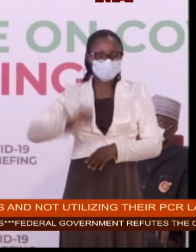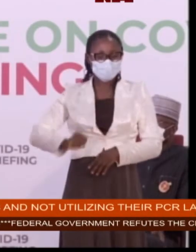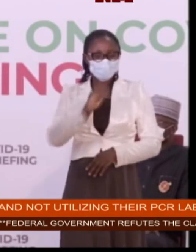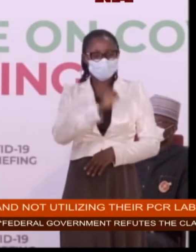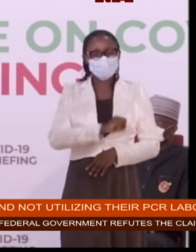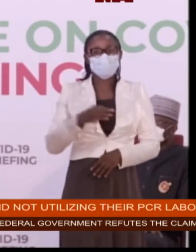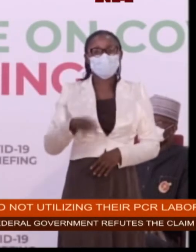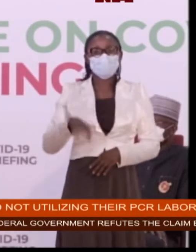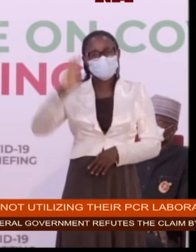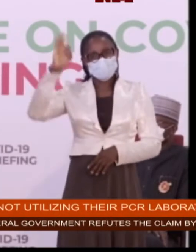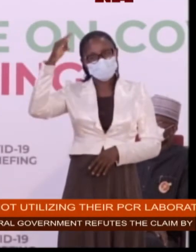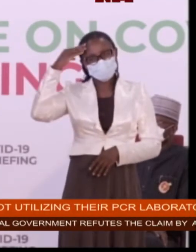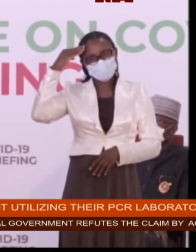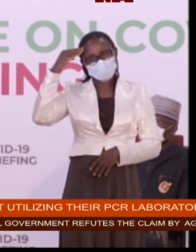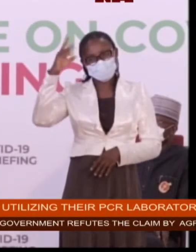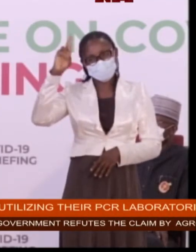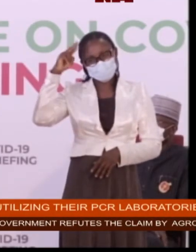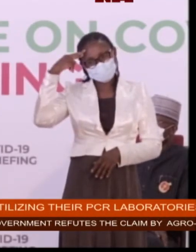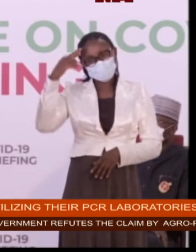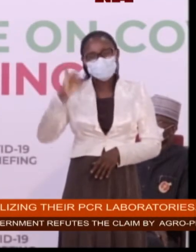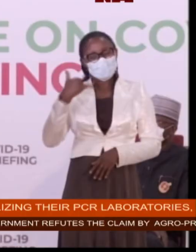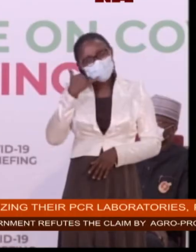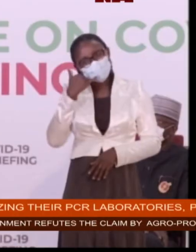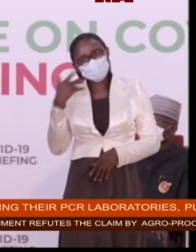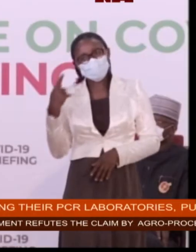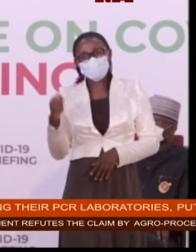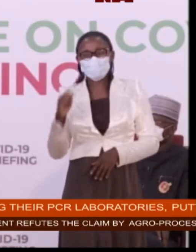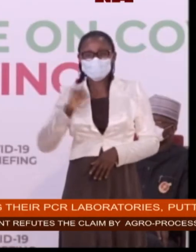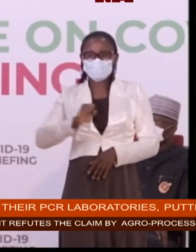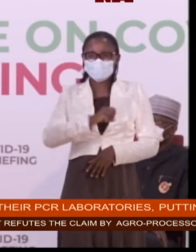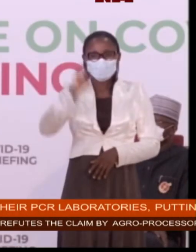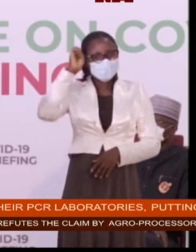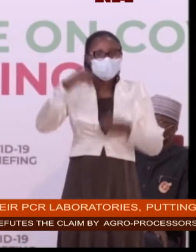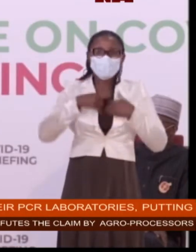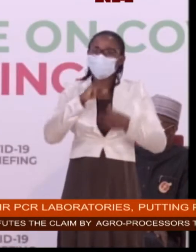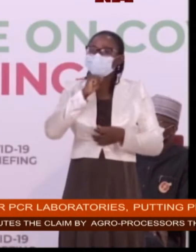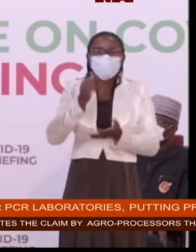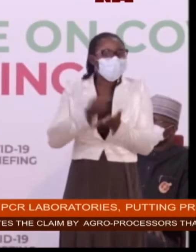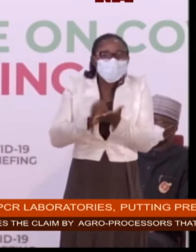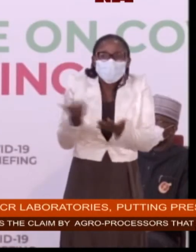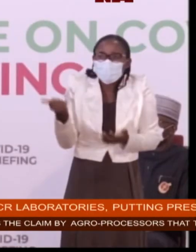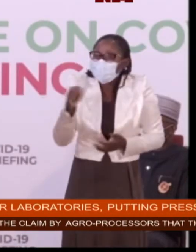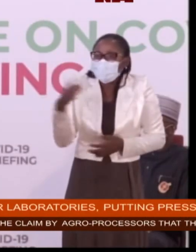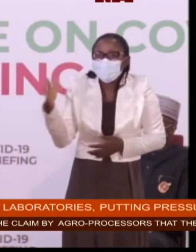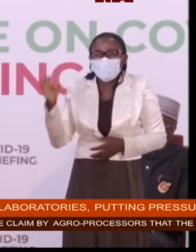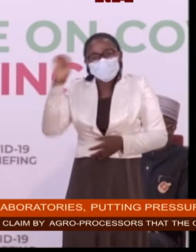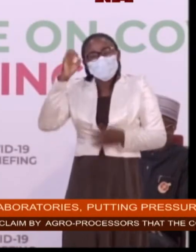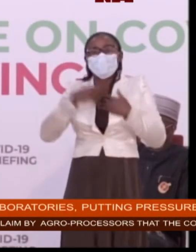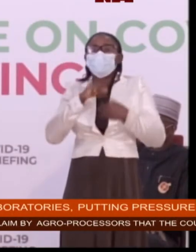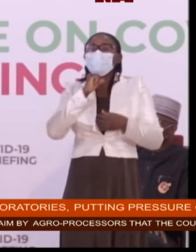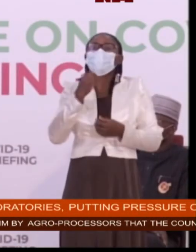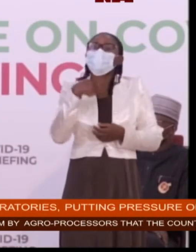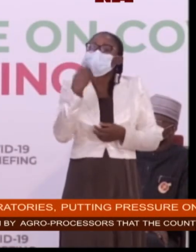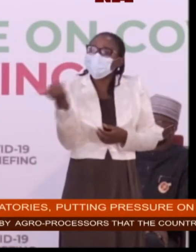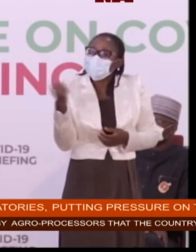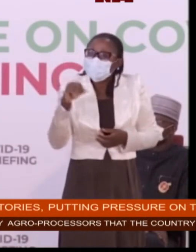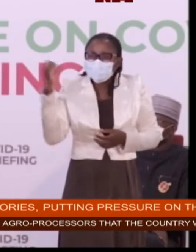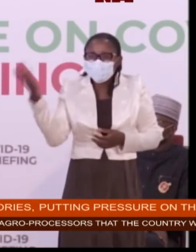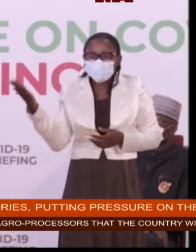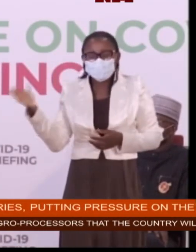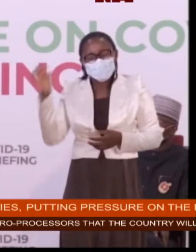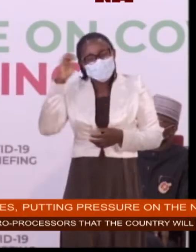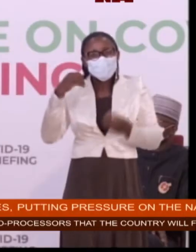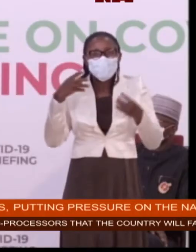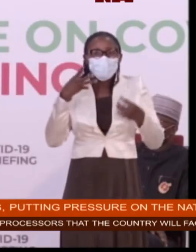Republic. I called up this senator yesterday. He had not written anything. He had not said anything. He was surprised when